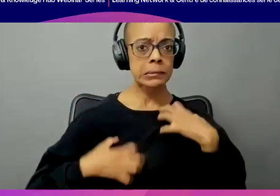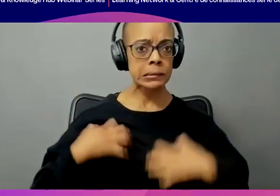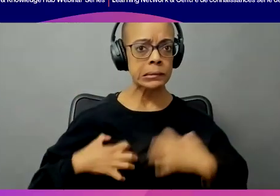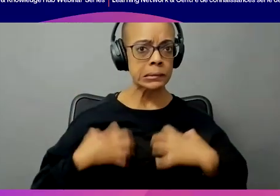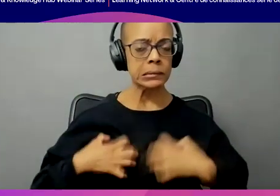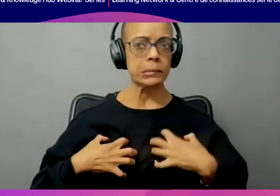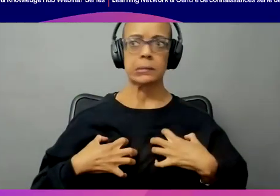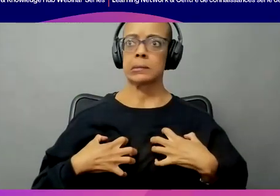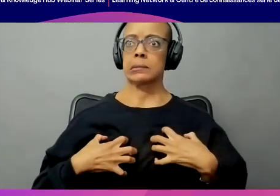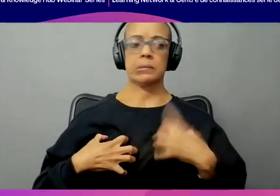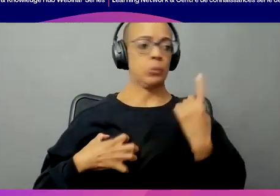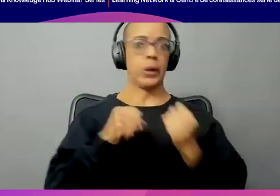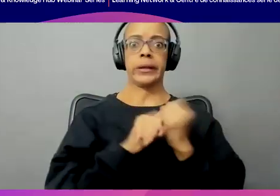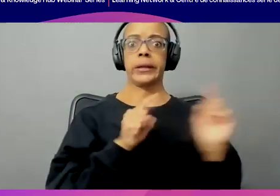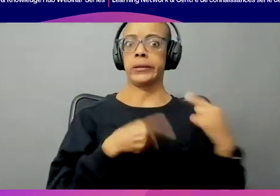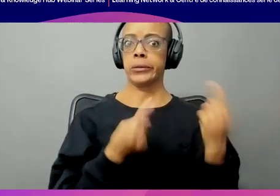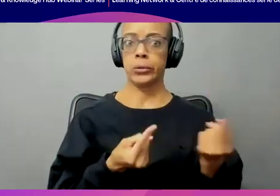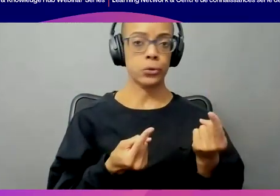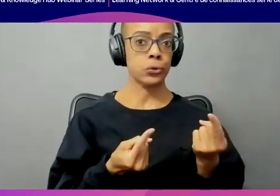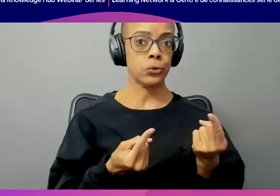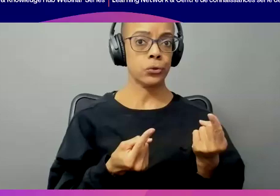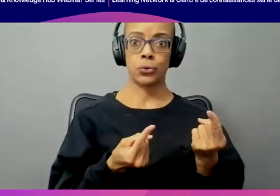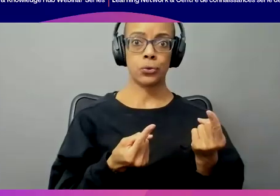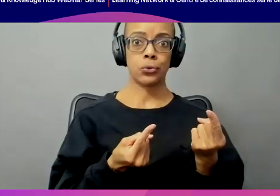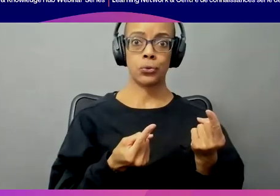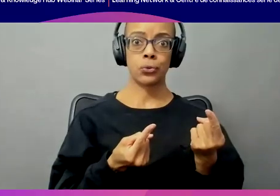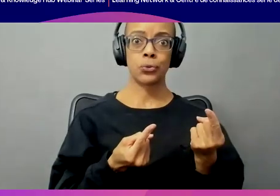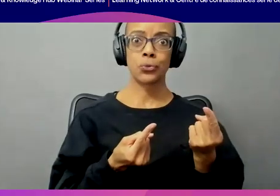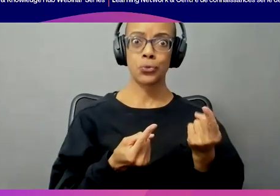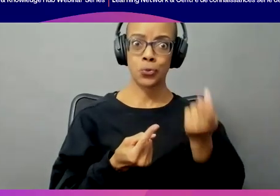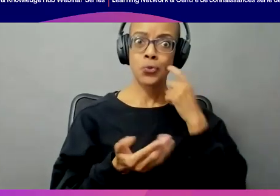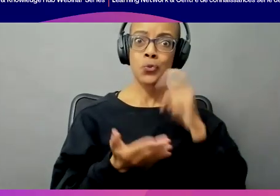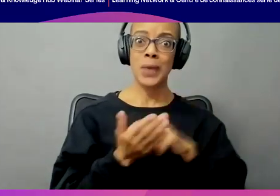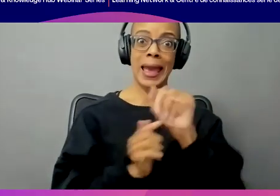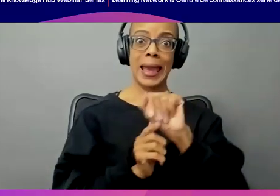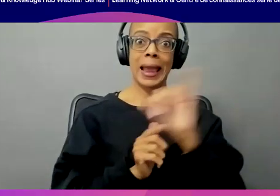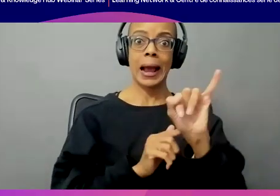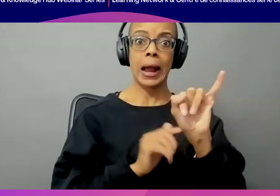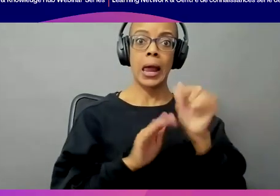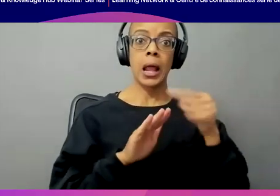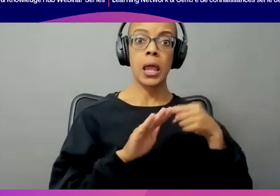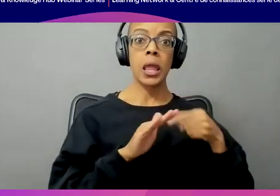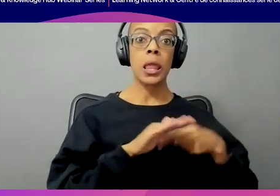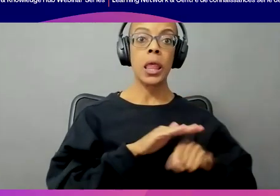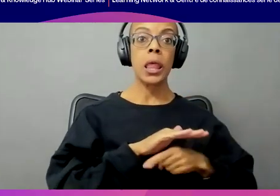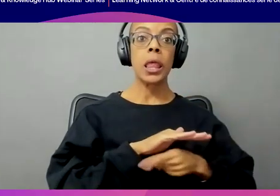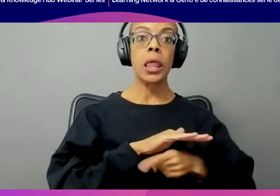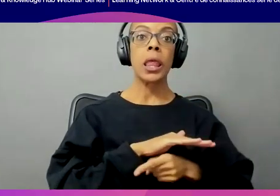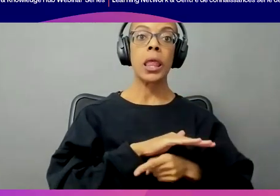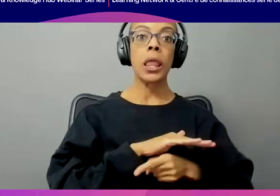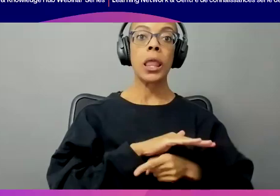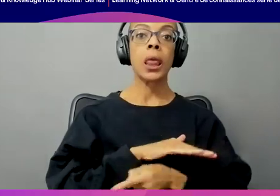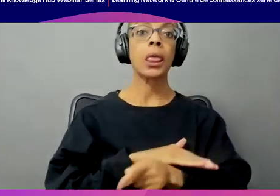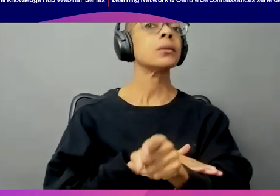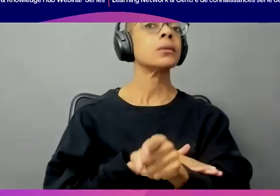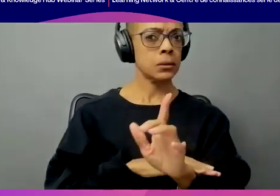how many of you have not found AI is now crept into a whole lot of things, in good ways and in ways that are a little